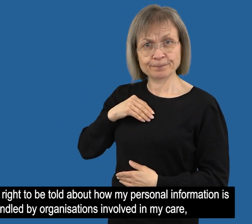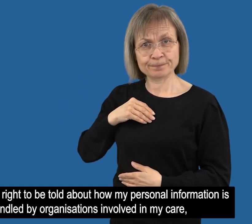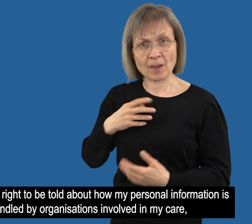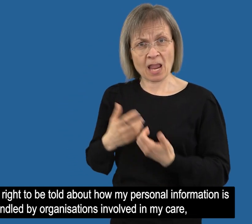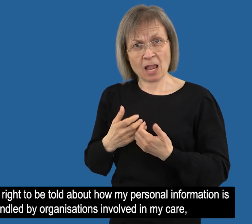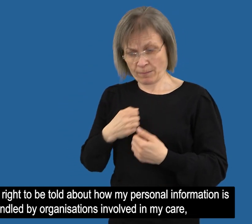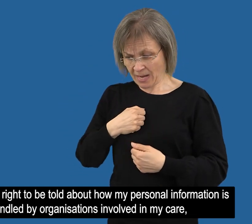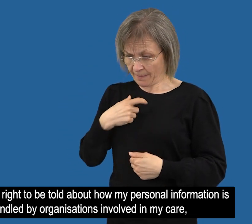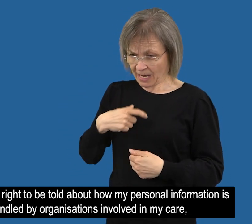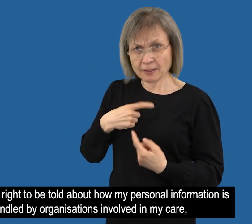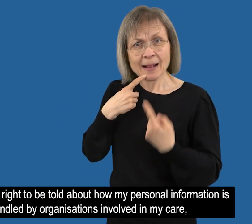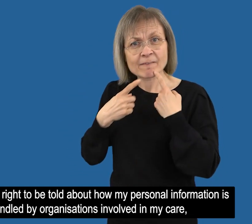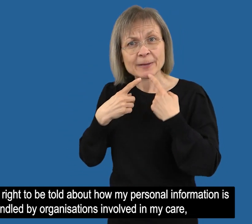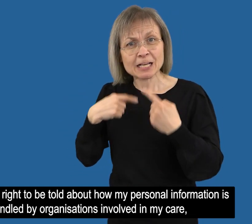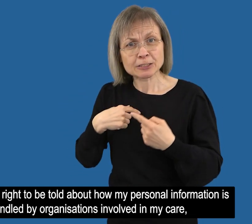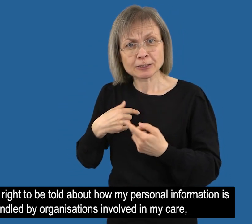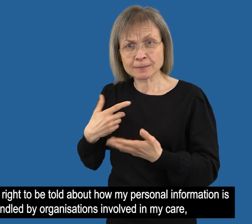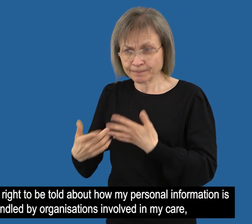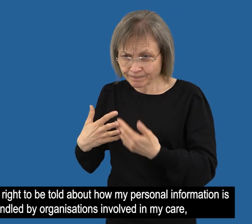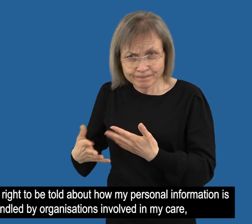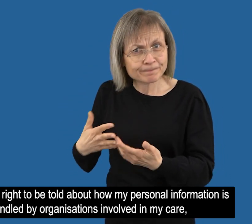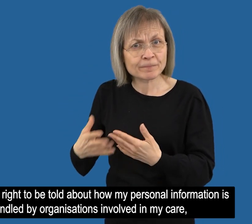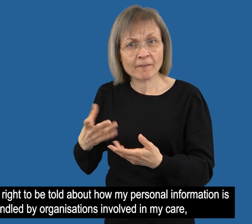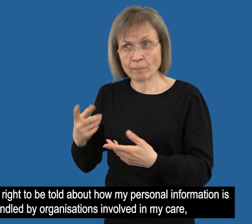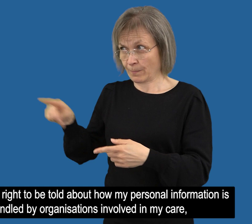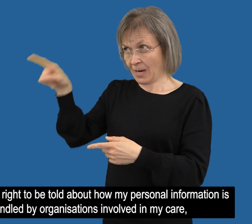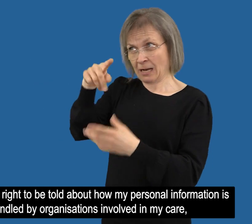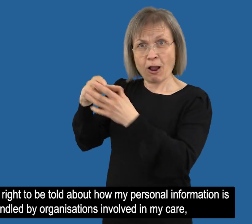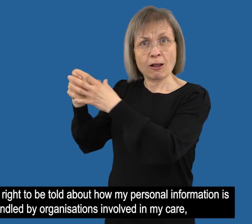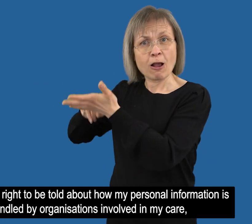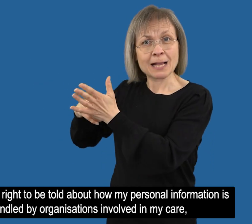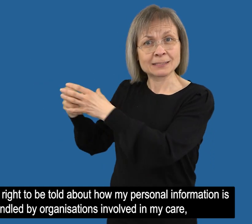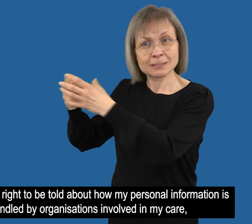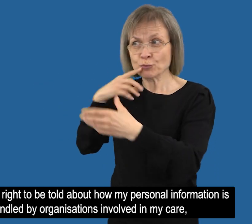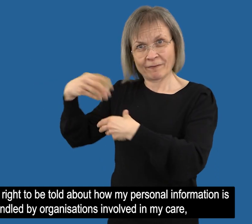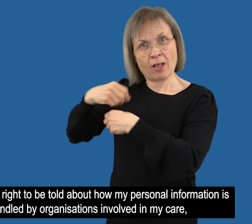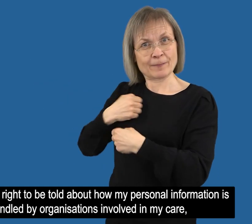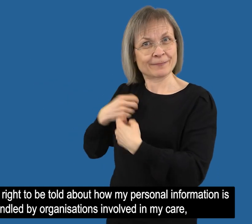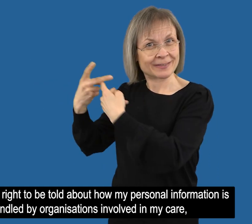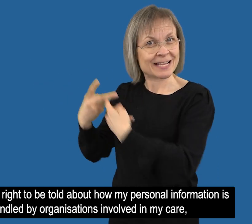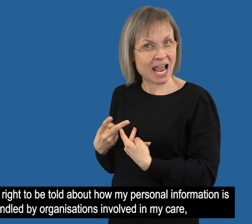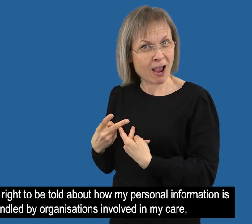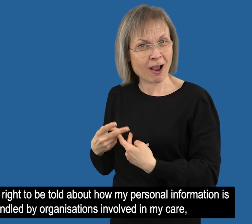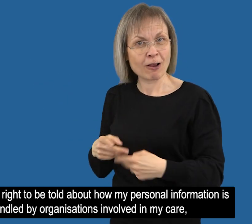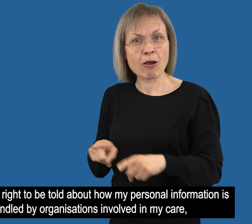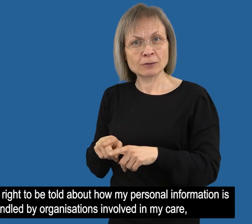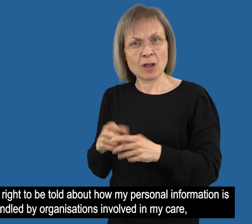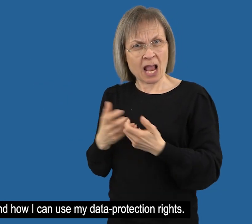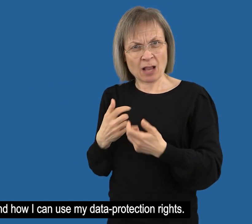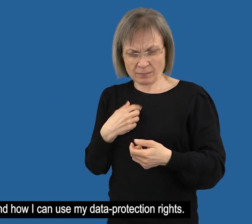I have the right to be told about how my personal information is handled by organisations involved in my care, and how I can use